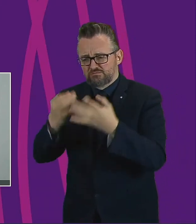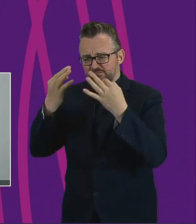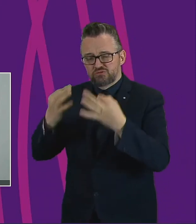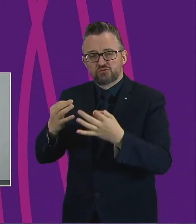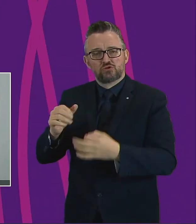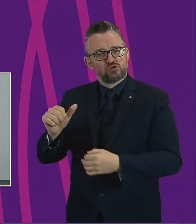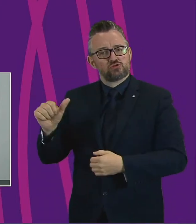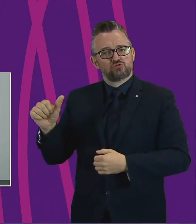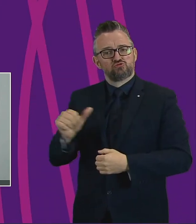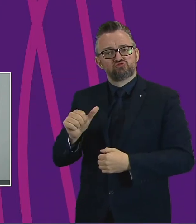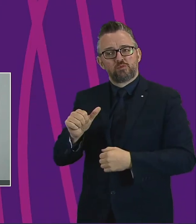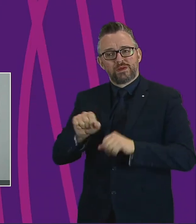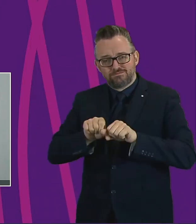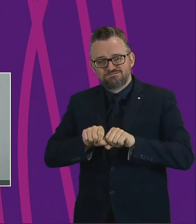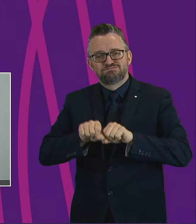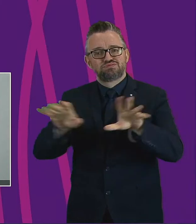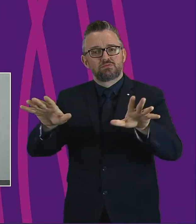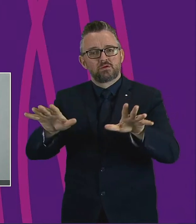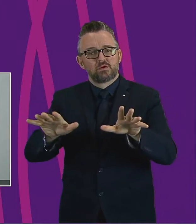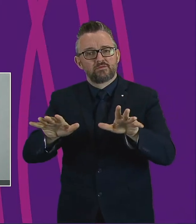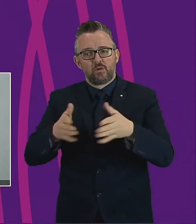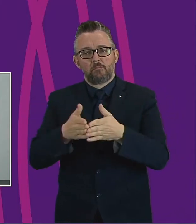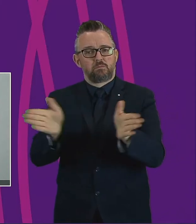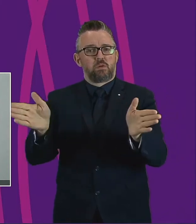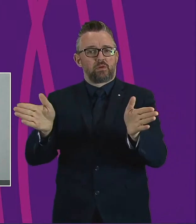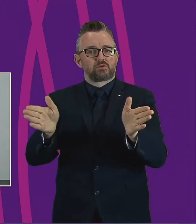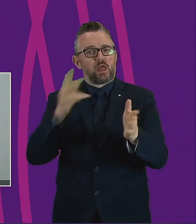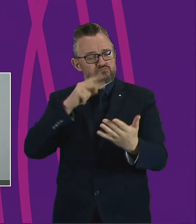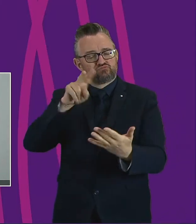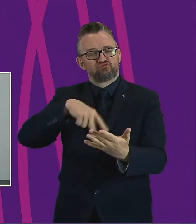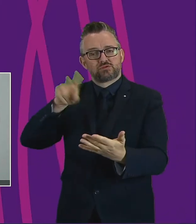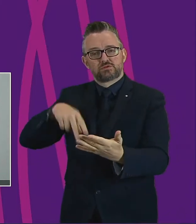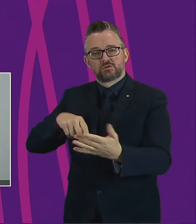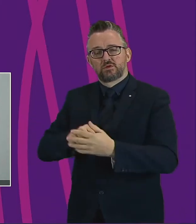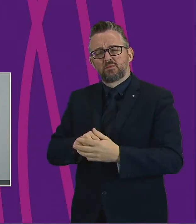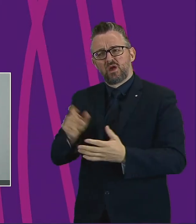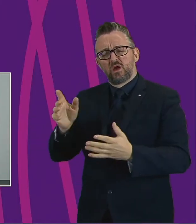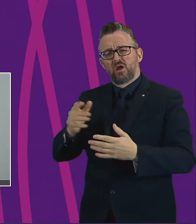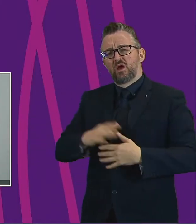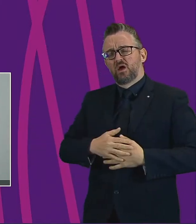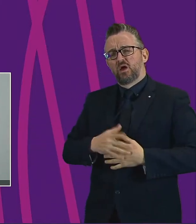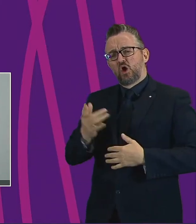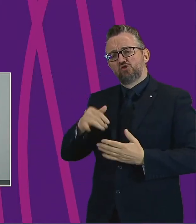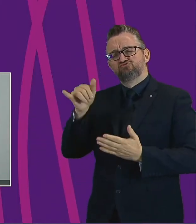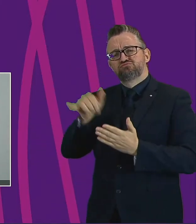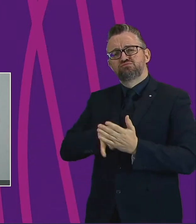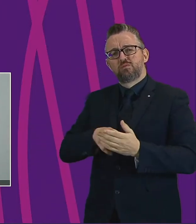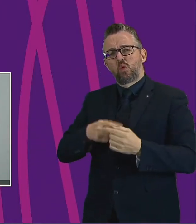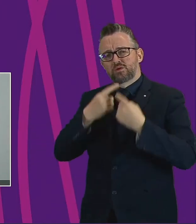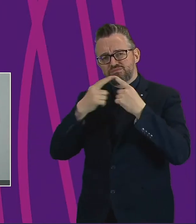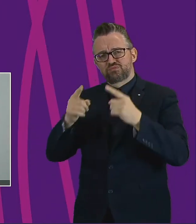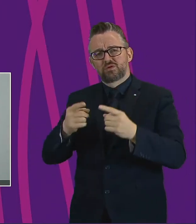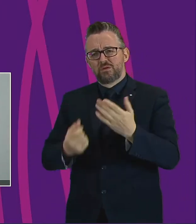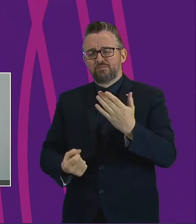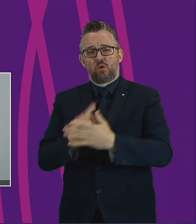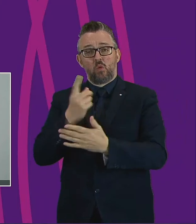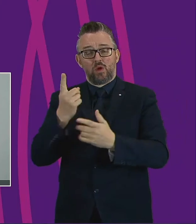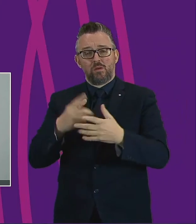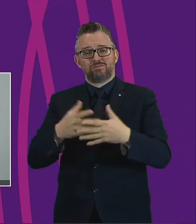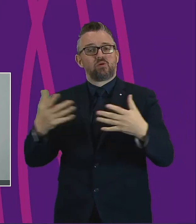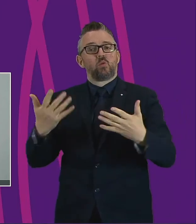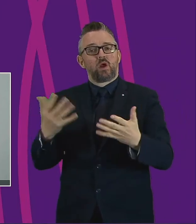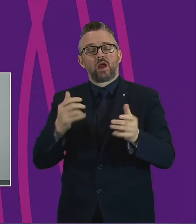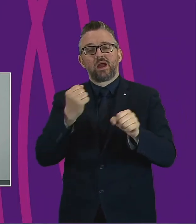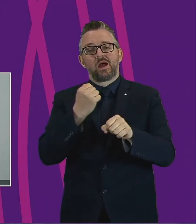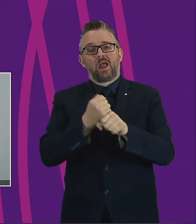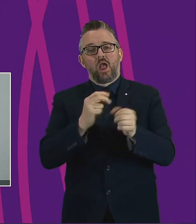be in the public domain as soon as possible. And worrying reports have emerged about a major outbreak of COVID-19 at